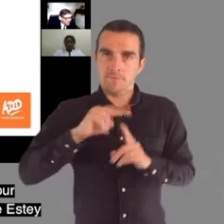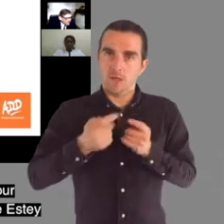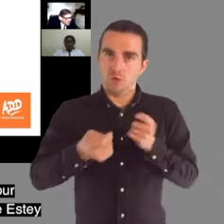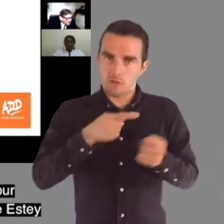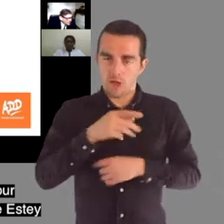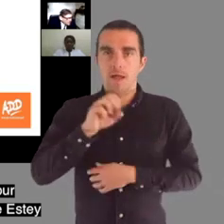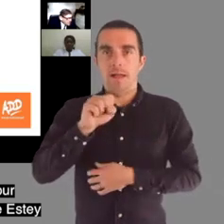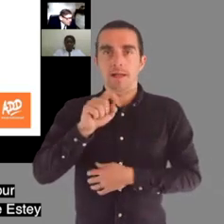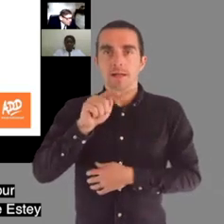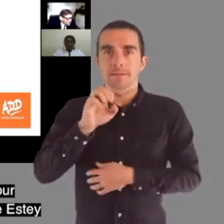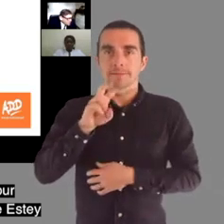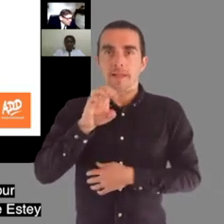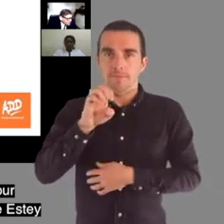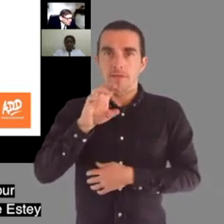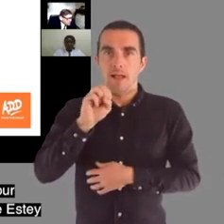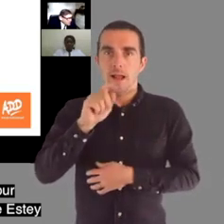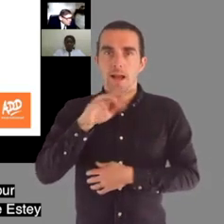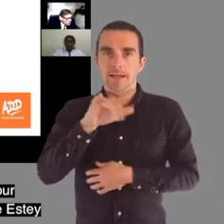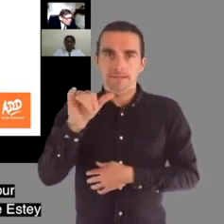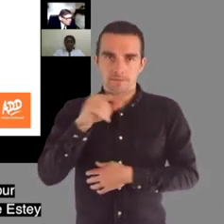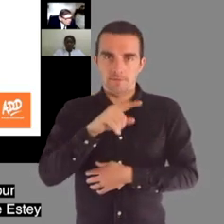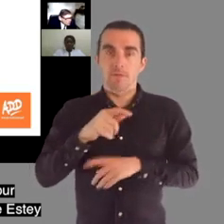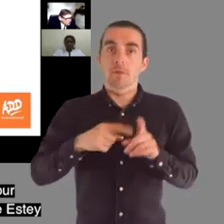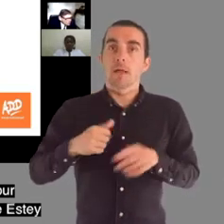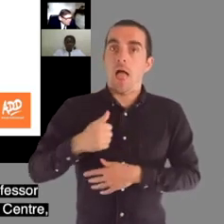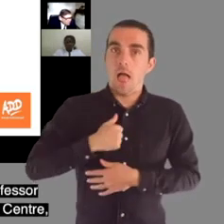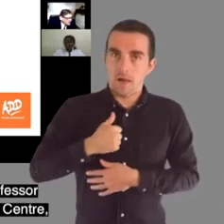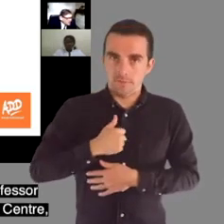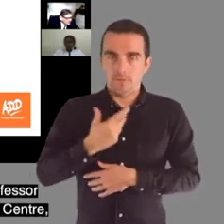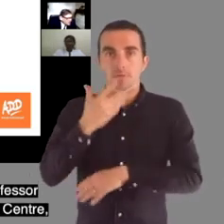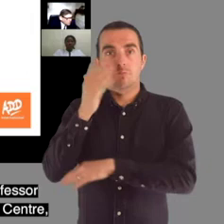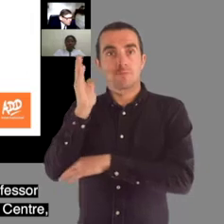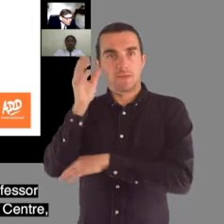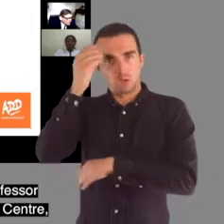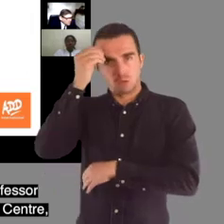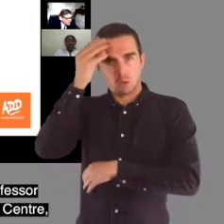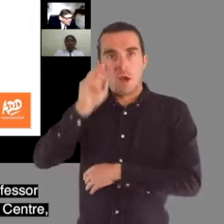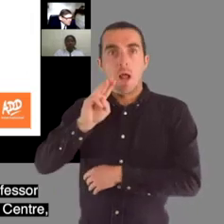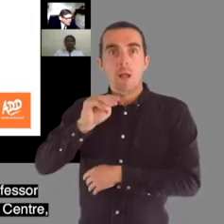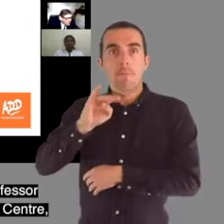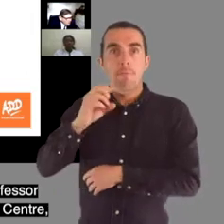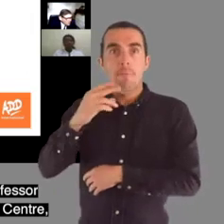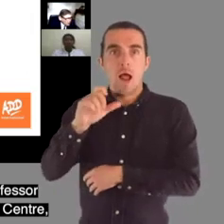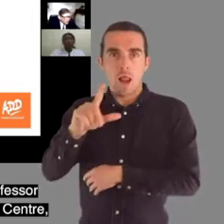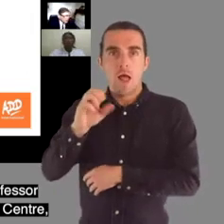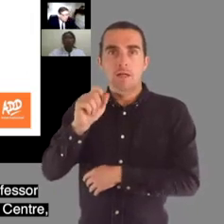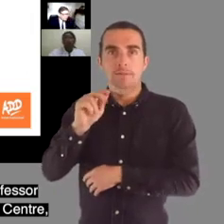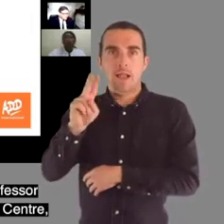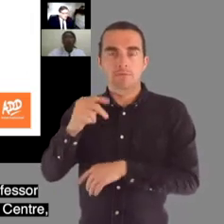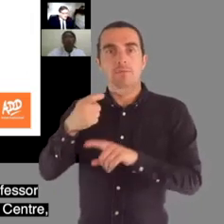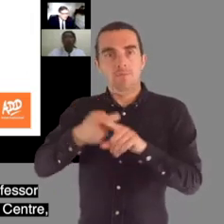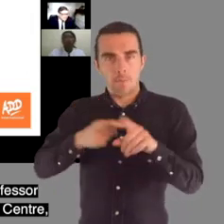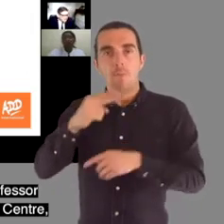from our other one of our vice chairs. We've got Steve Esty from Canada. We've got Professor Michael Stein from Harvard